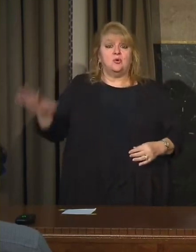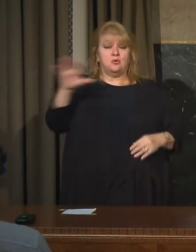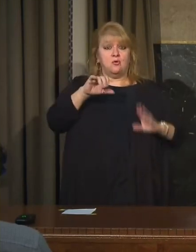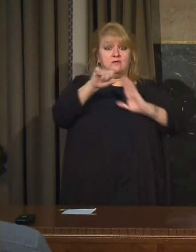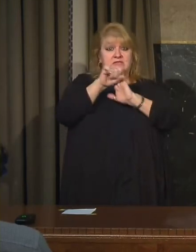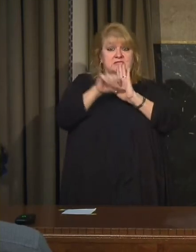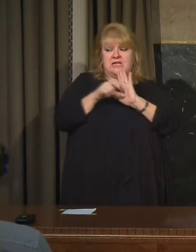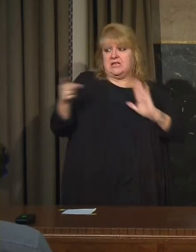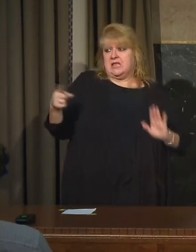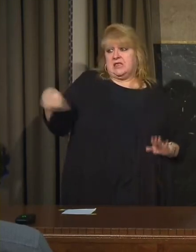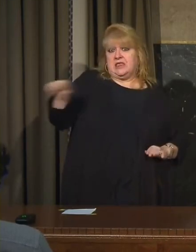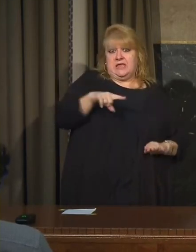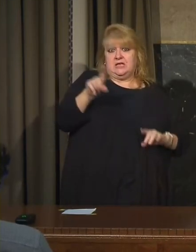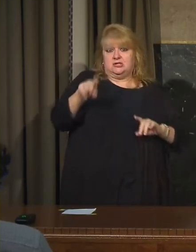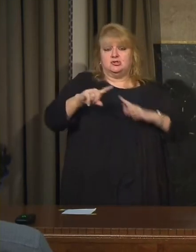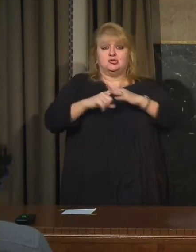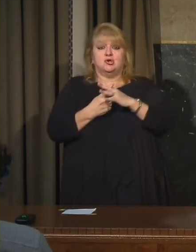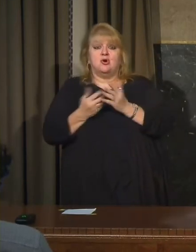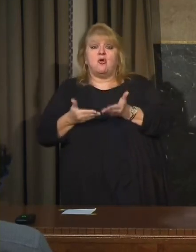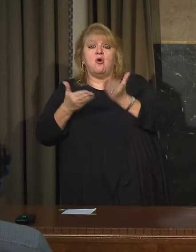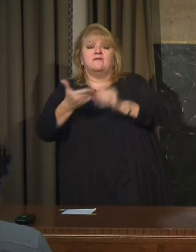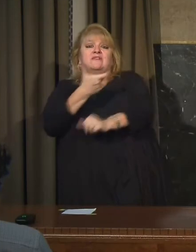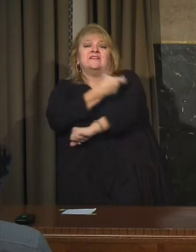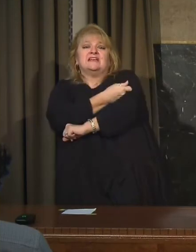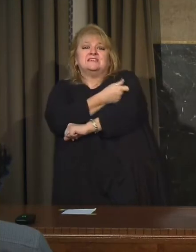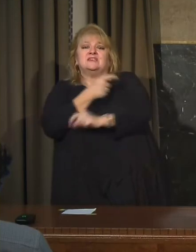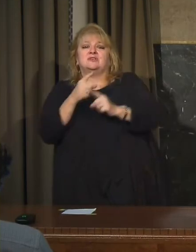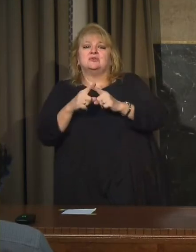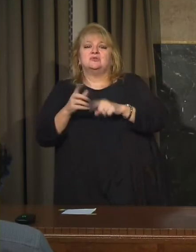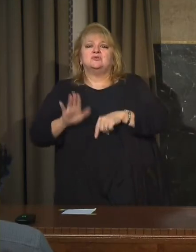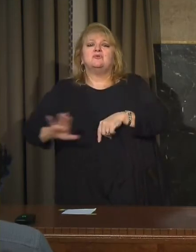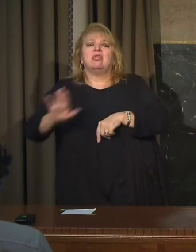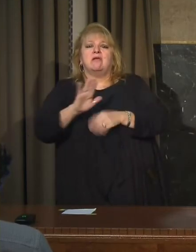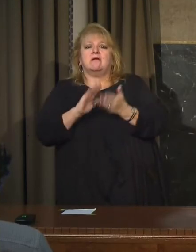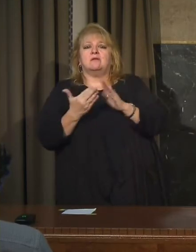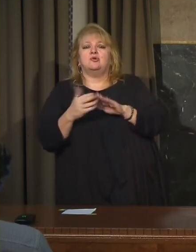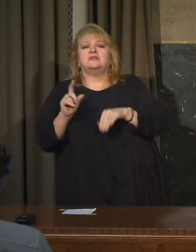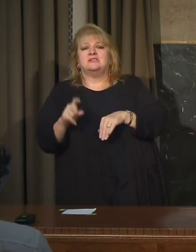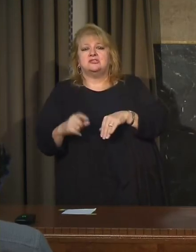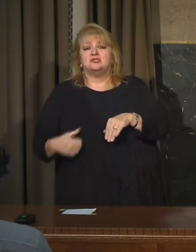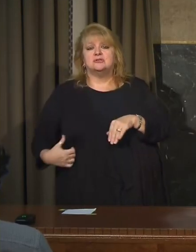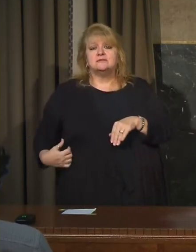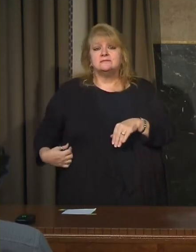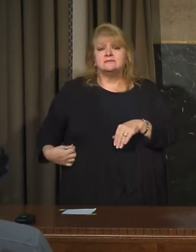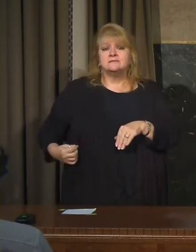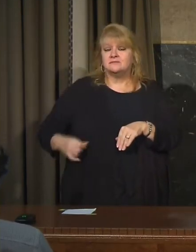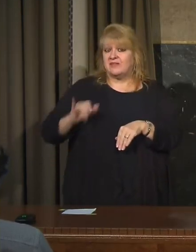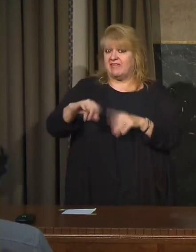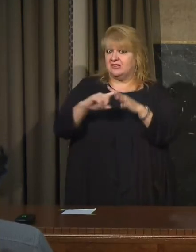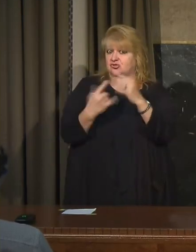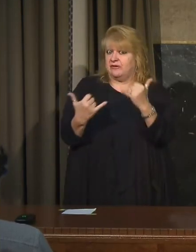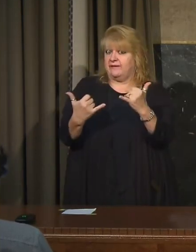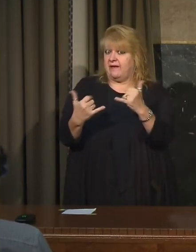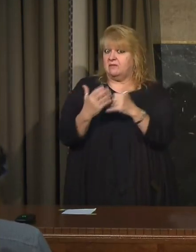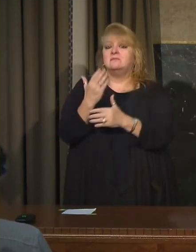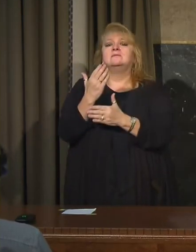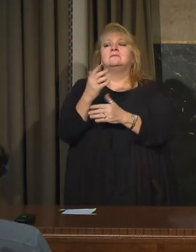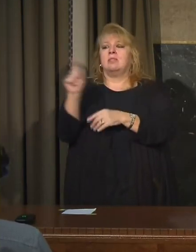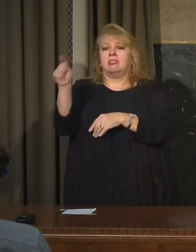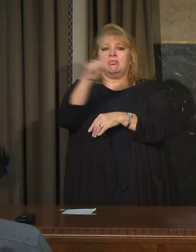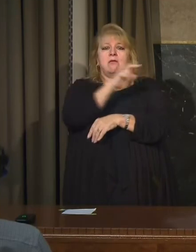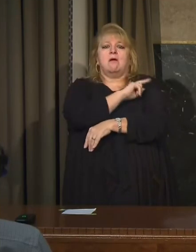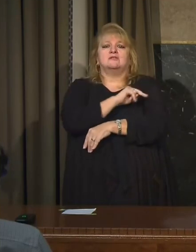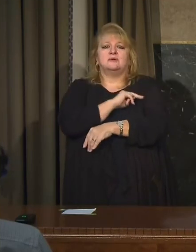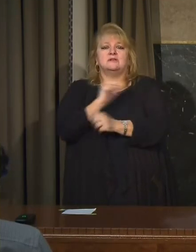should begin to offer vaccine to their communities. That is the process that is starting right now. I know a number of hospitals